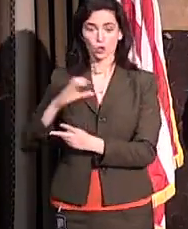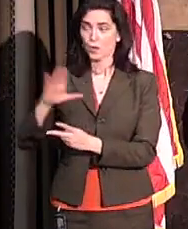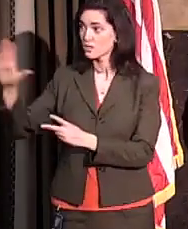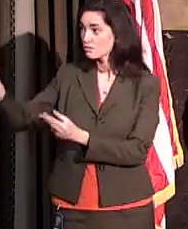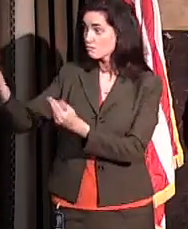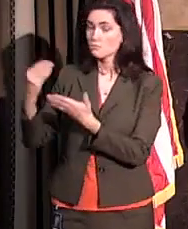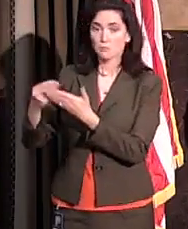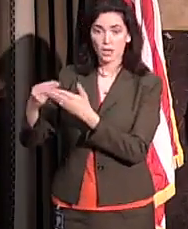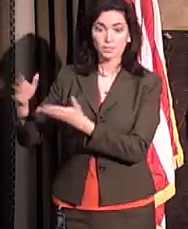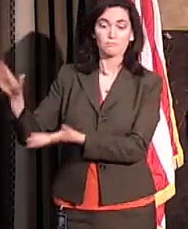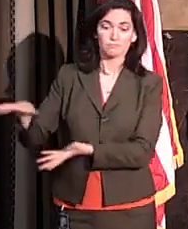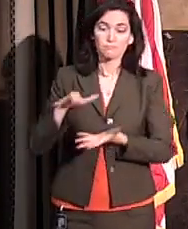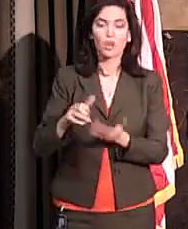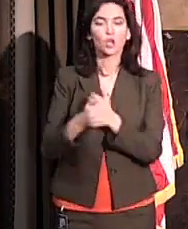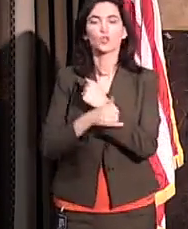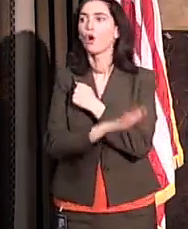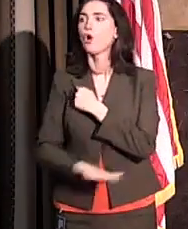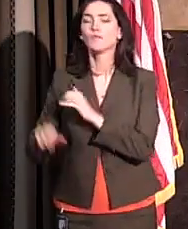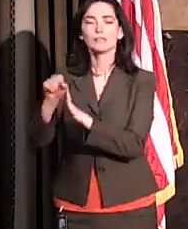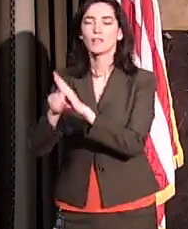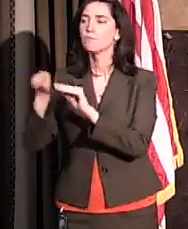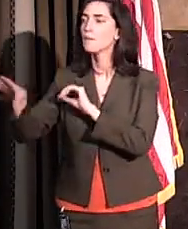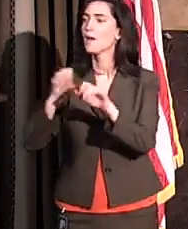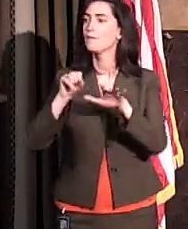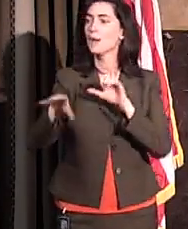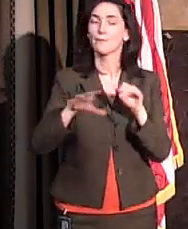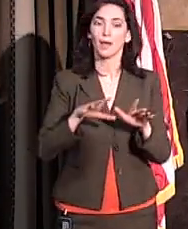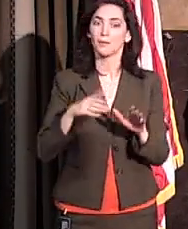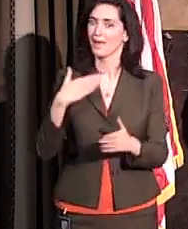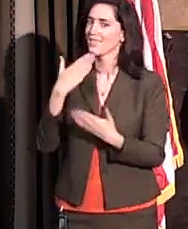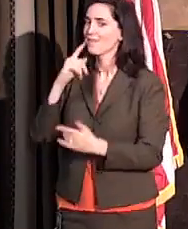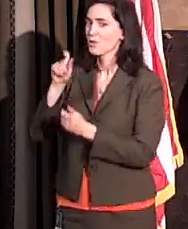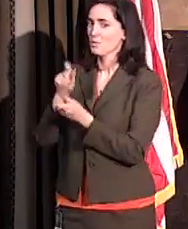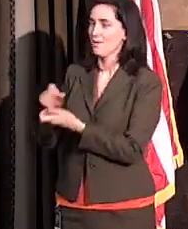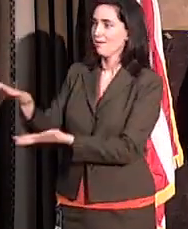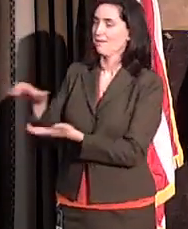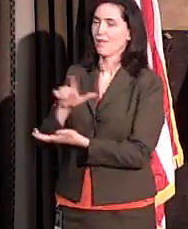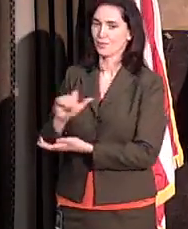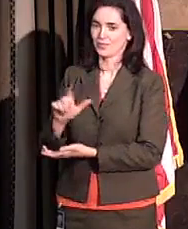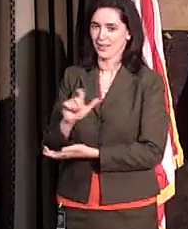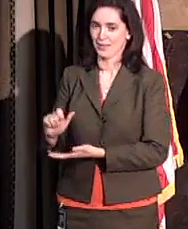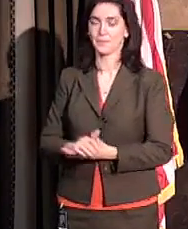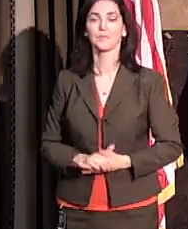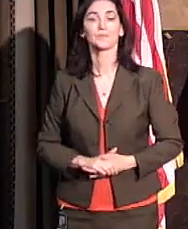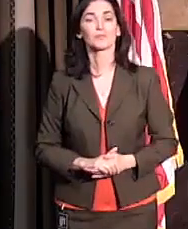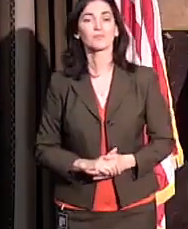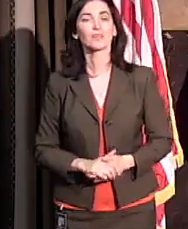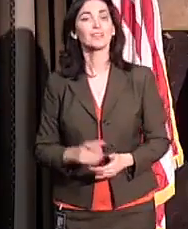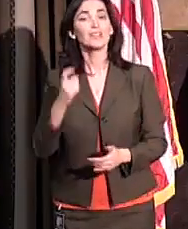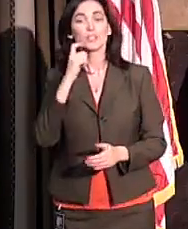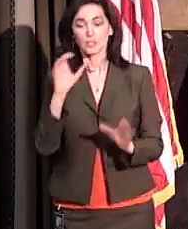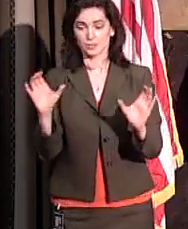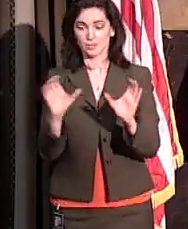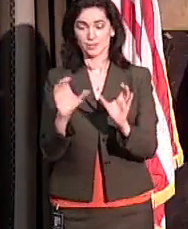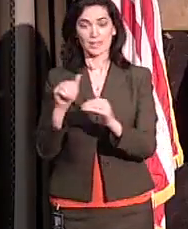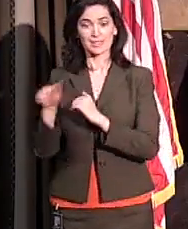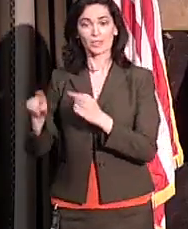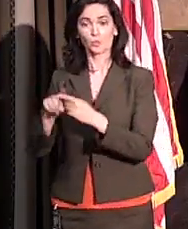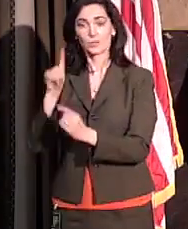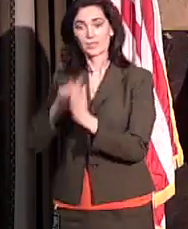and particularly to Louisiana. I have requested in the certification that I sent to Secretary Yellen no less than $1.6